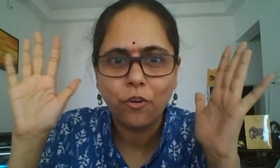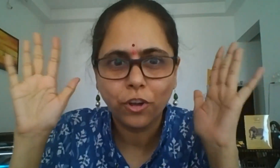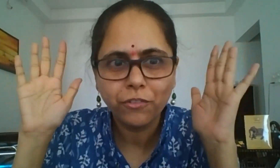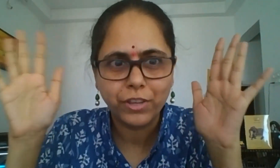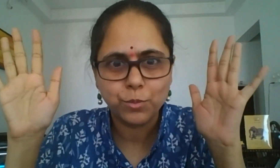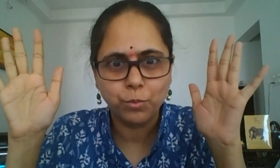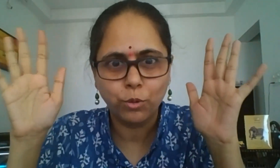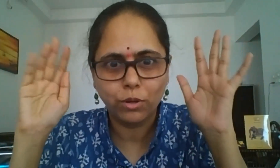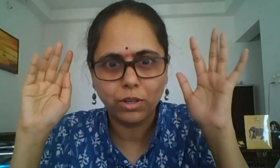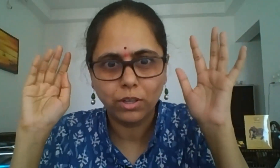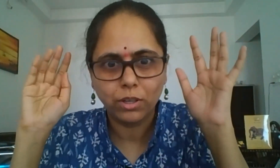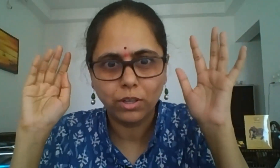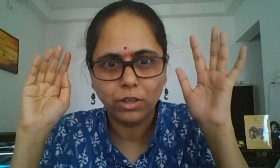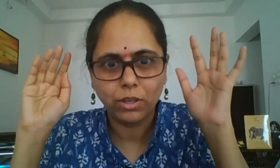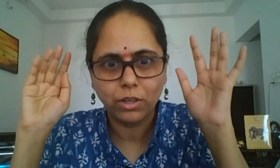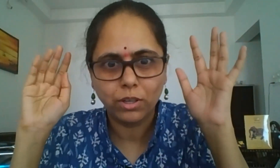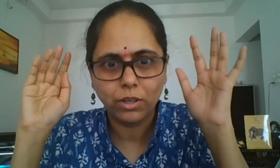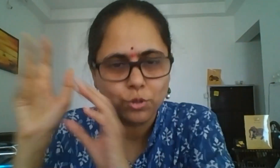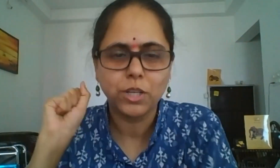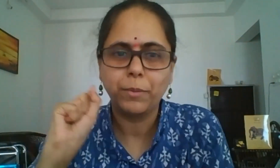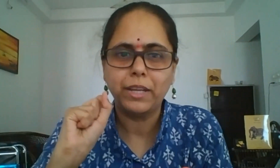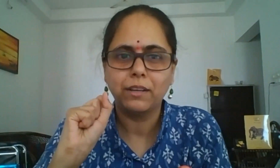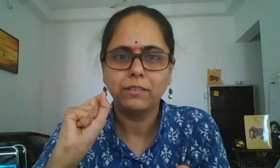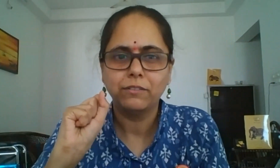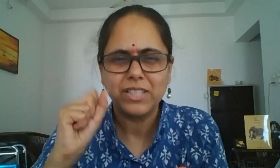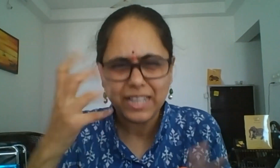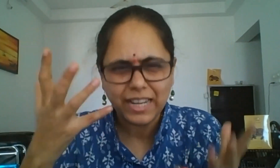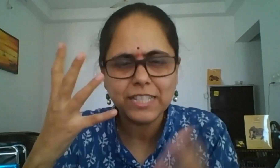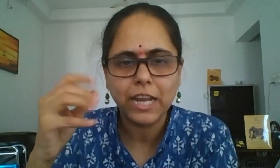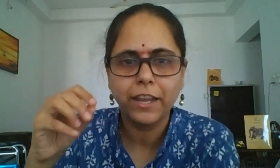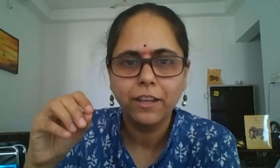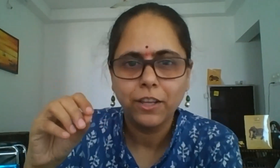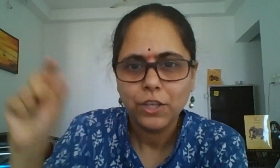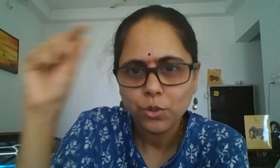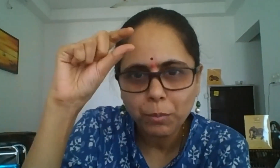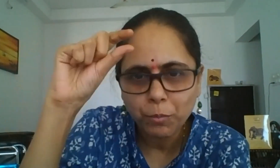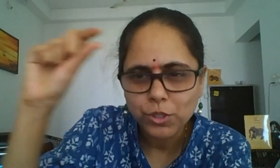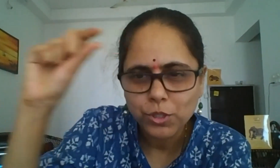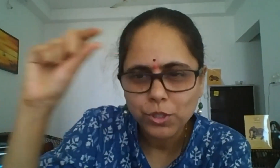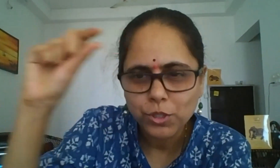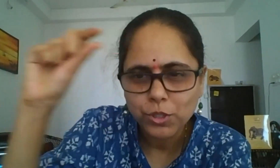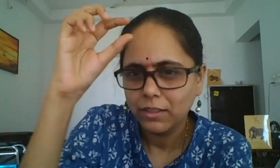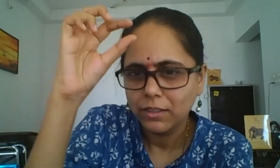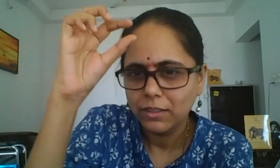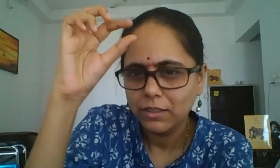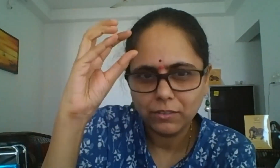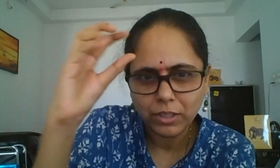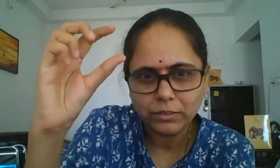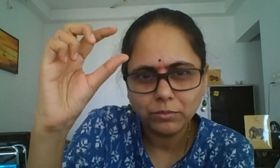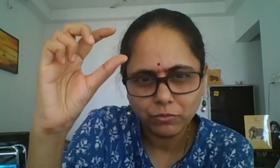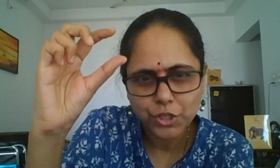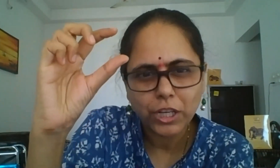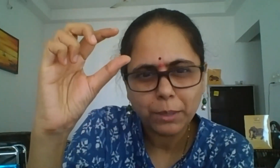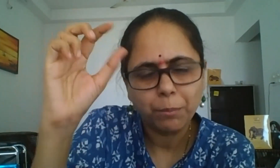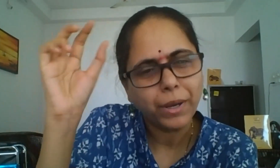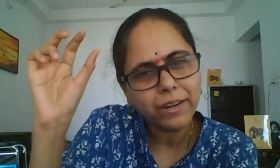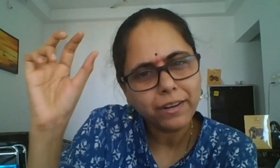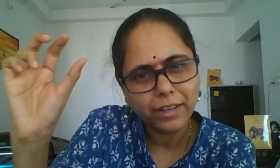on Facebook, other social media. We said, let's try. So we posted, one visually impaired